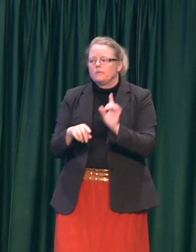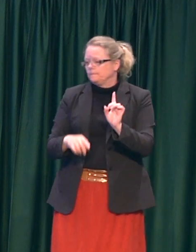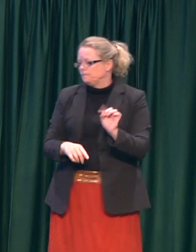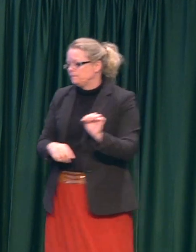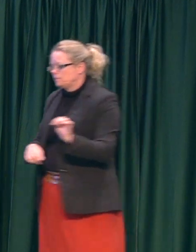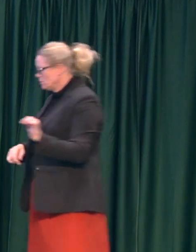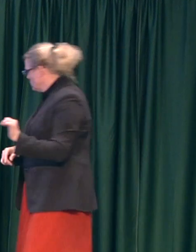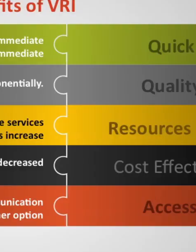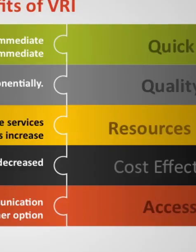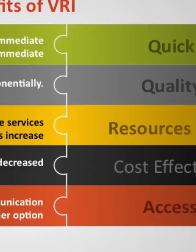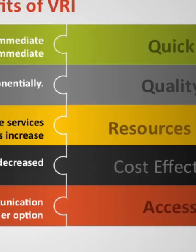And there are